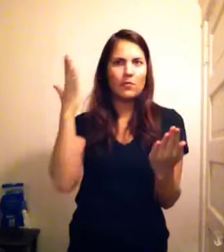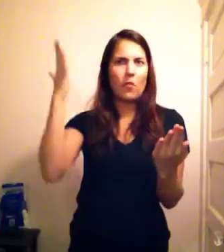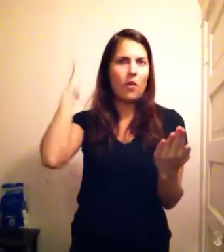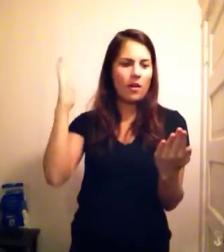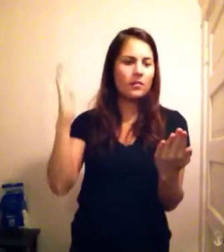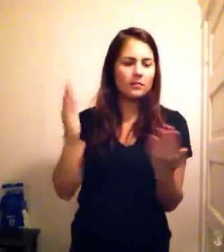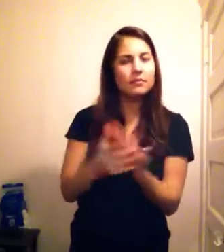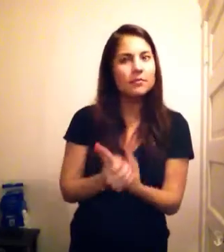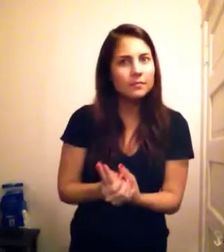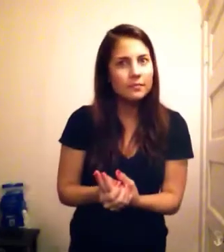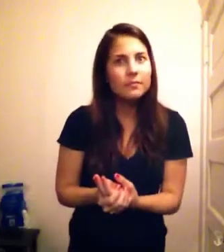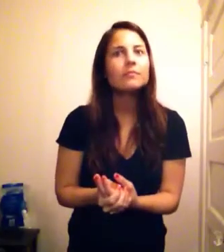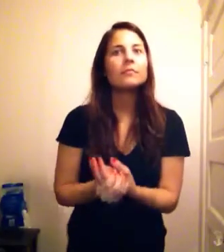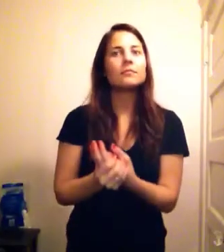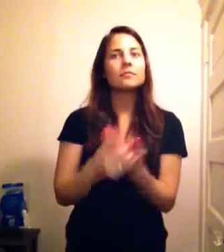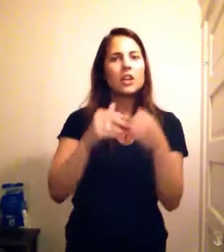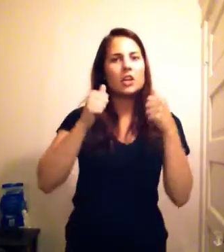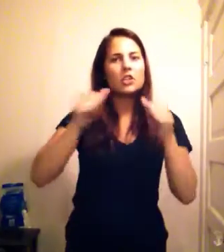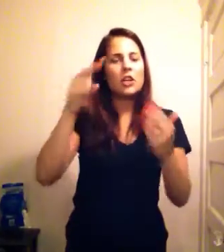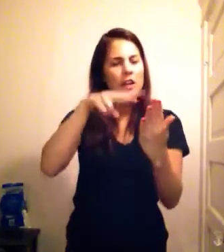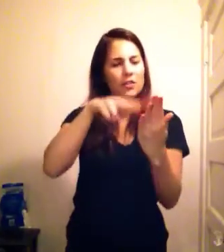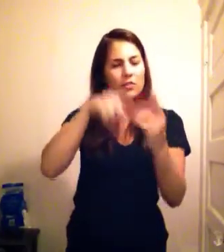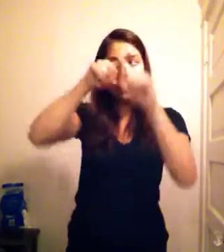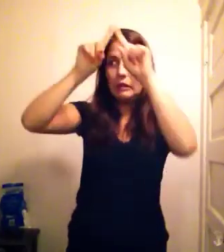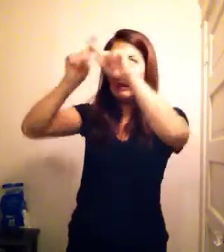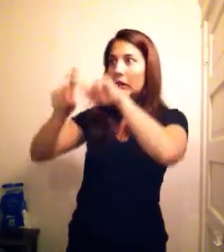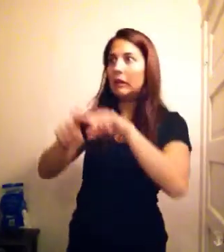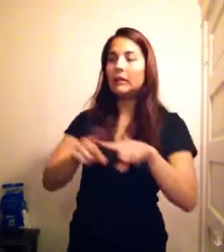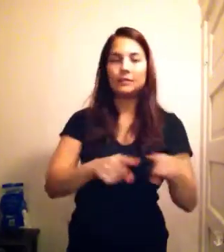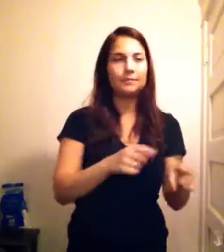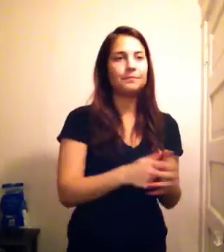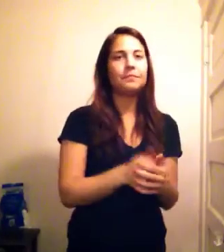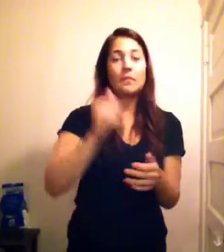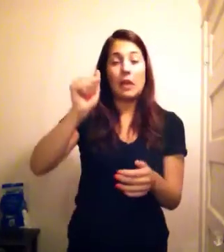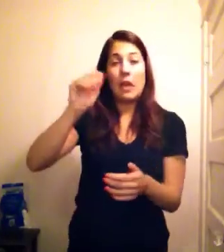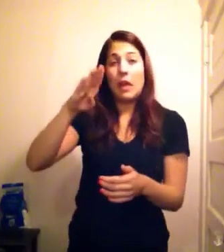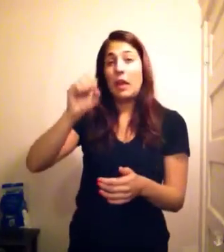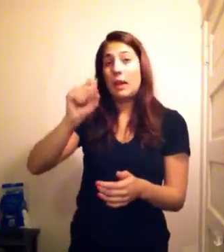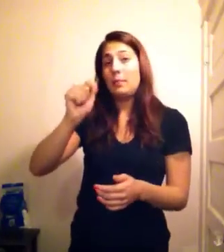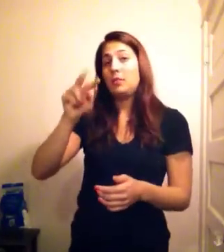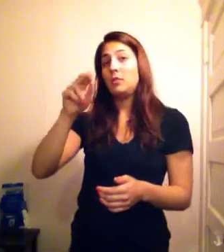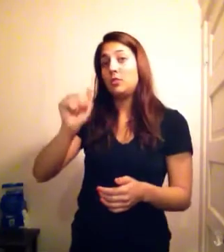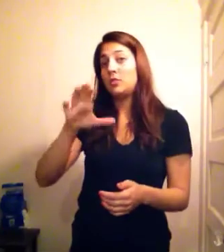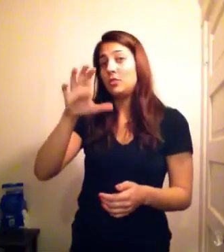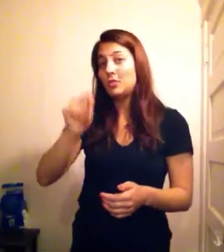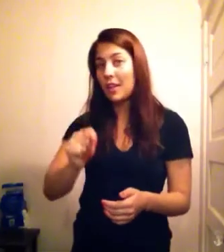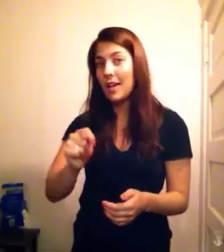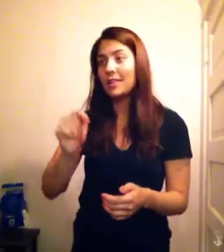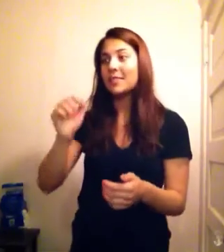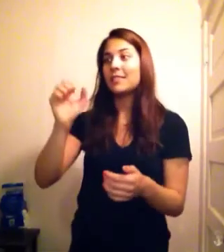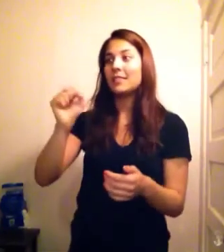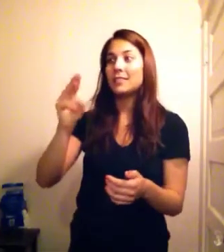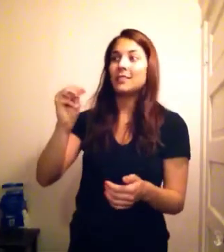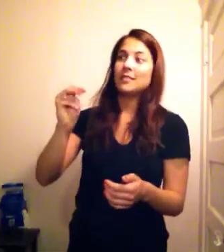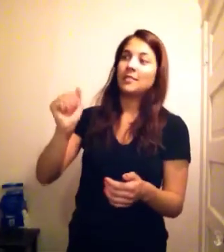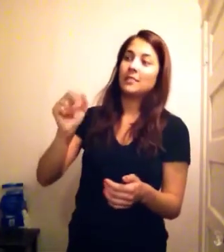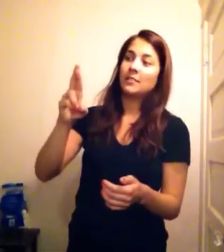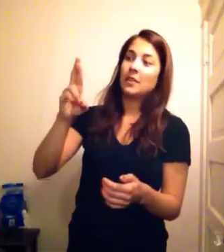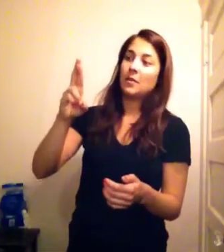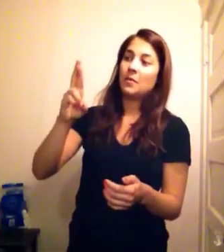before. That can be confirmed by reading abstracts and publisher notes. Congratulations, you're getting it. You have developed the